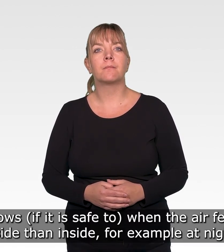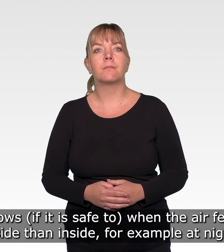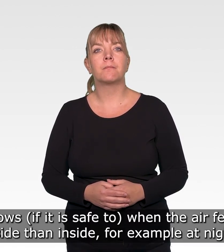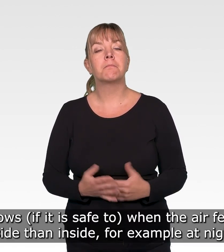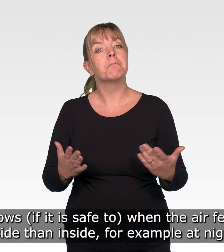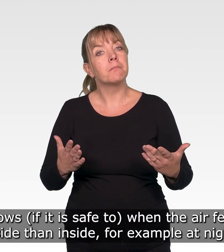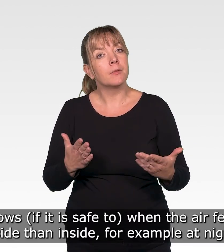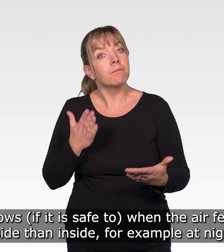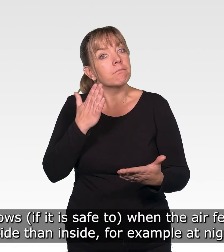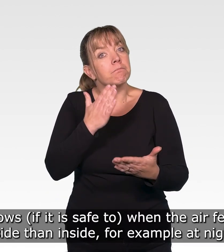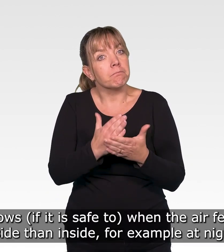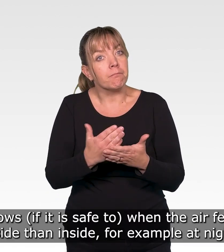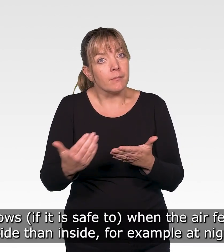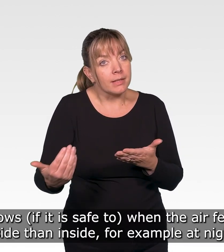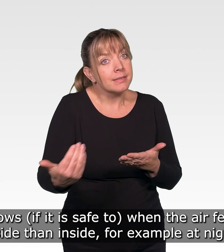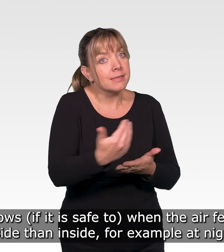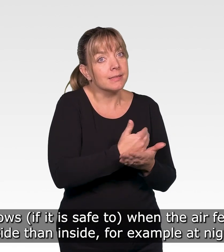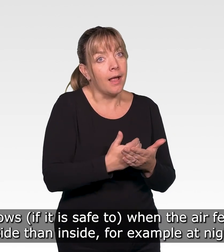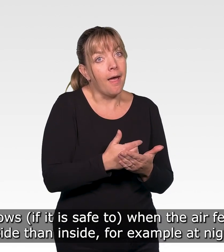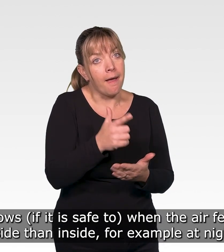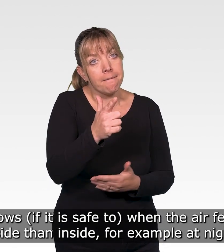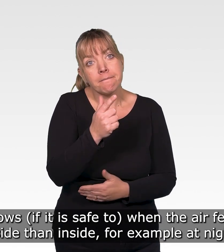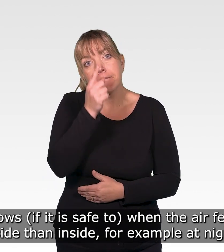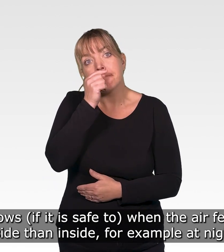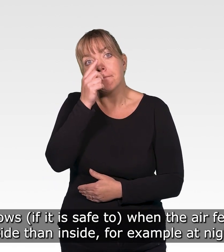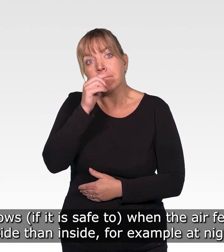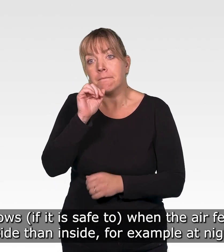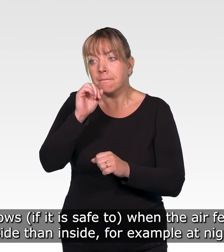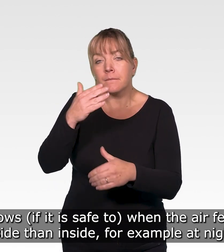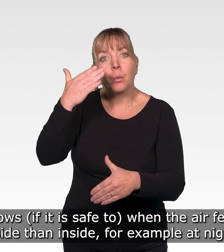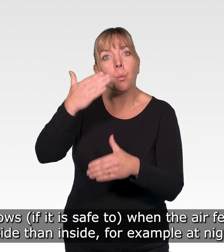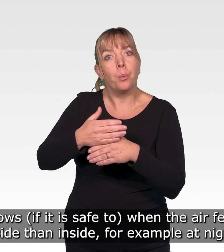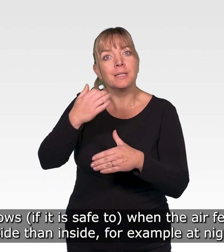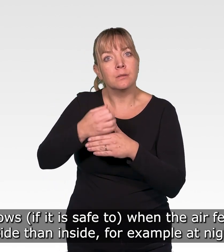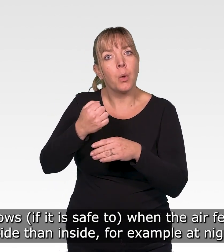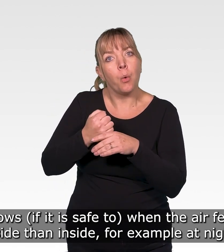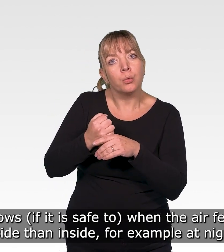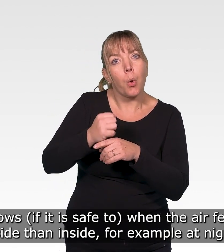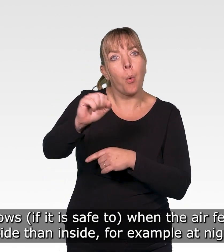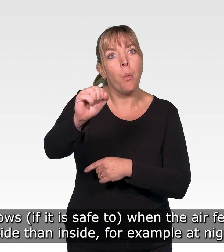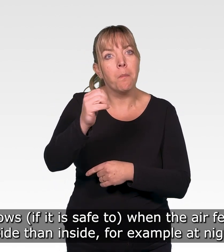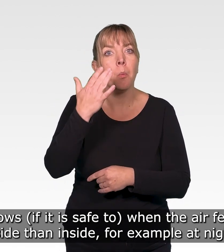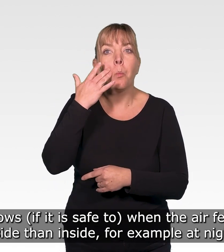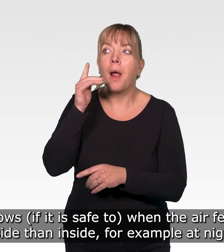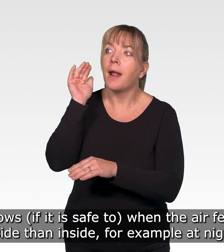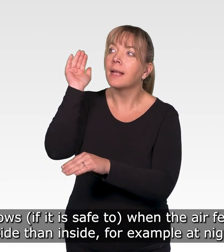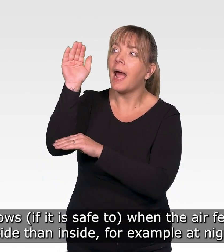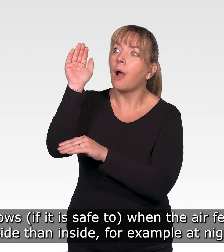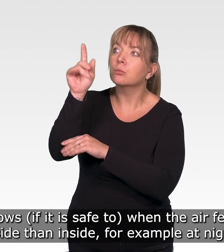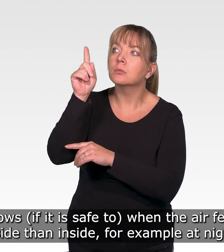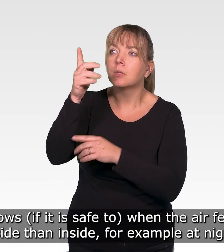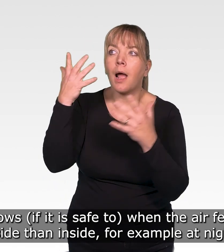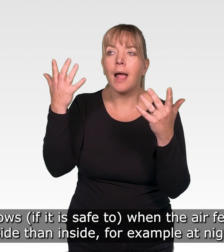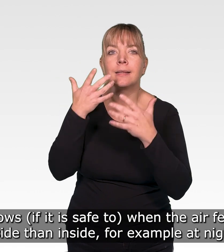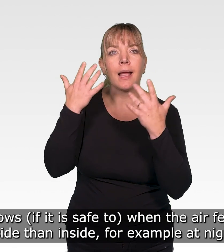Open windows, if it is safe to, when the air feels cooler outside than inside, for example at night.